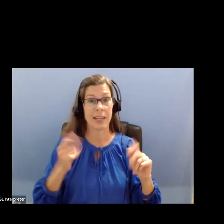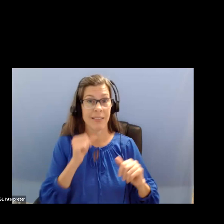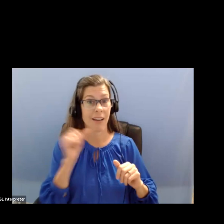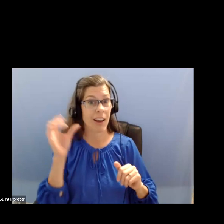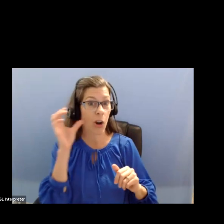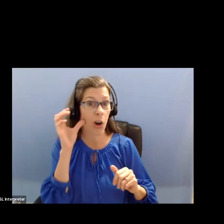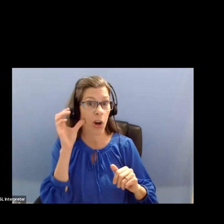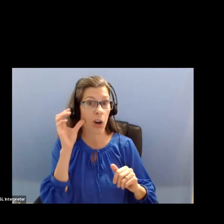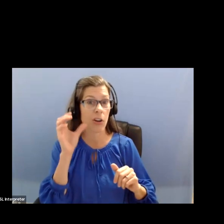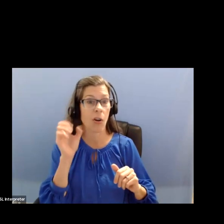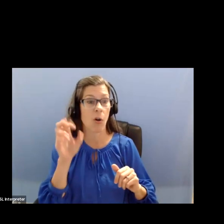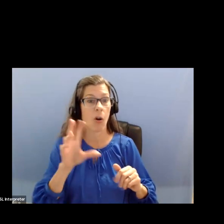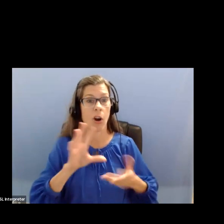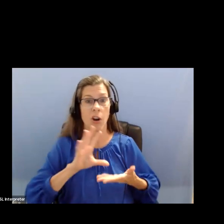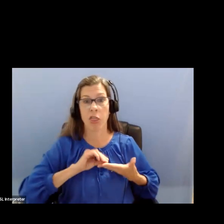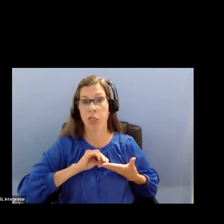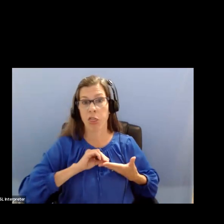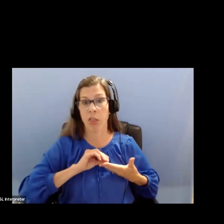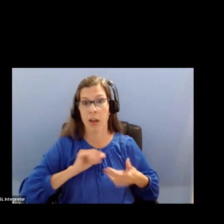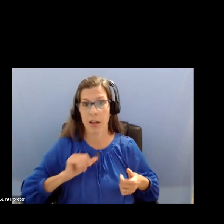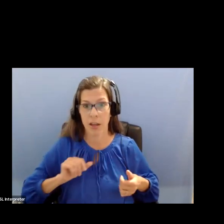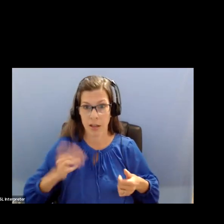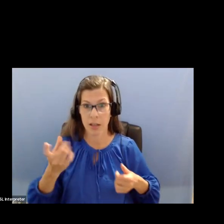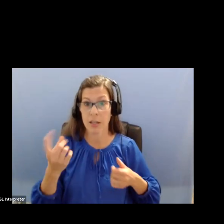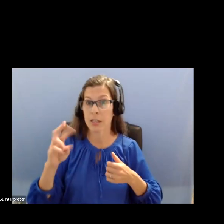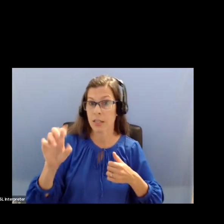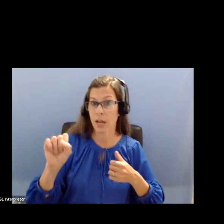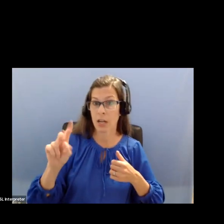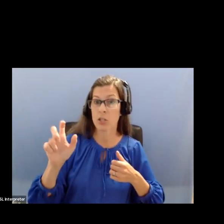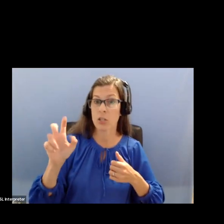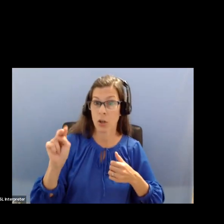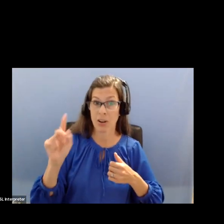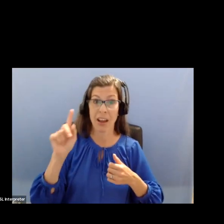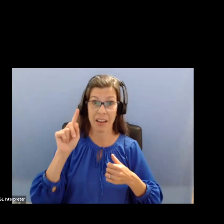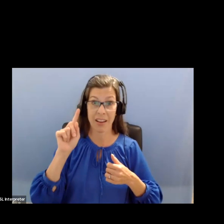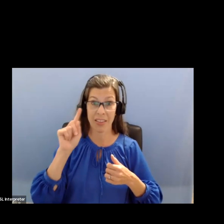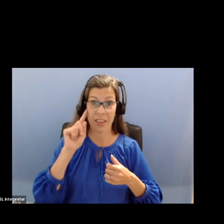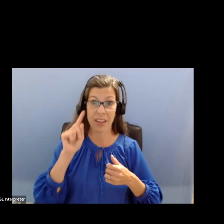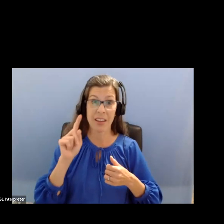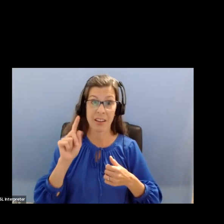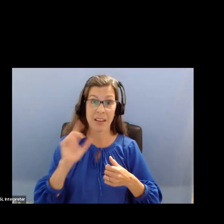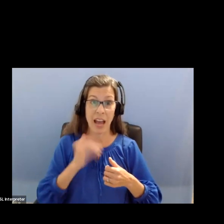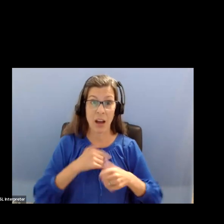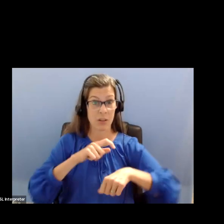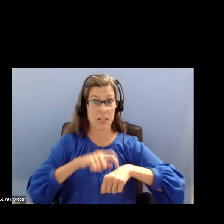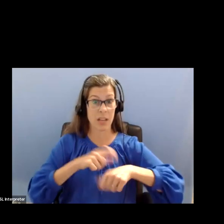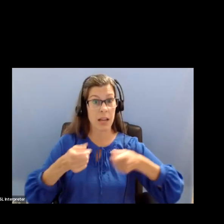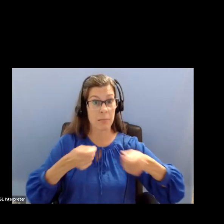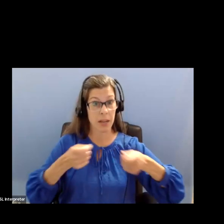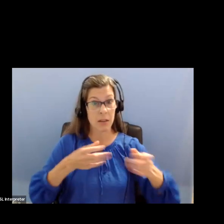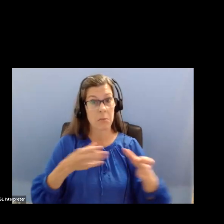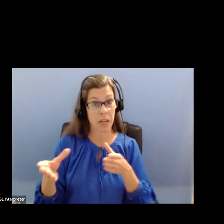think? Yeah, I mean, I think we do a good job with time management and the planning. There was